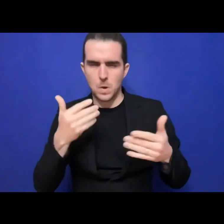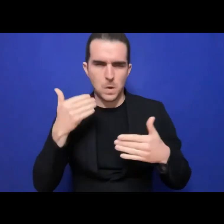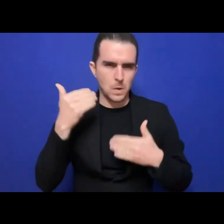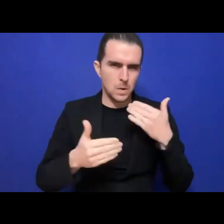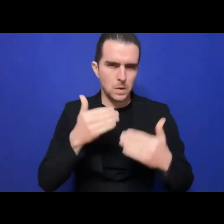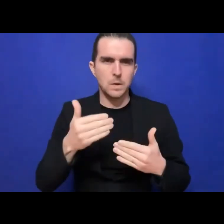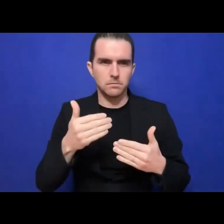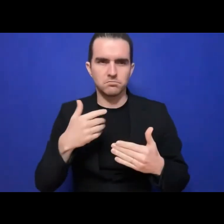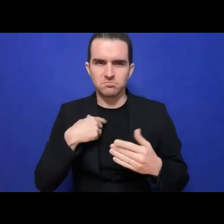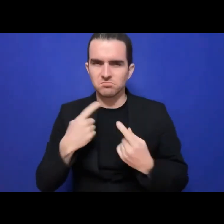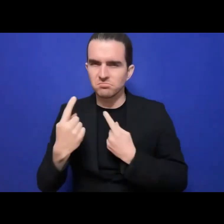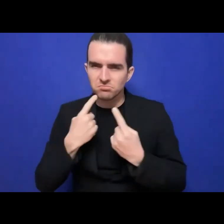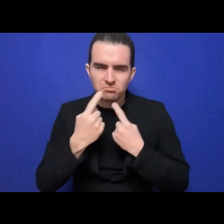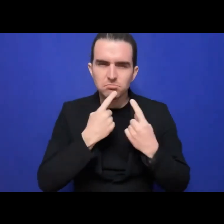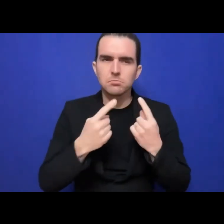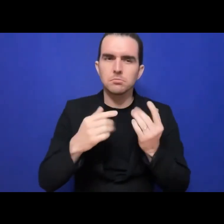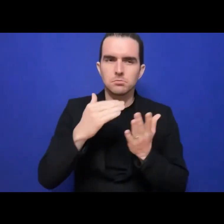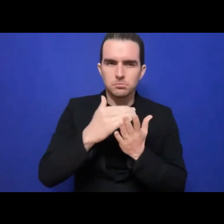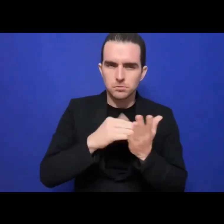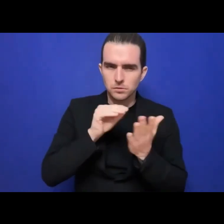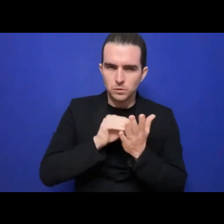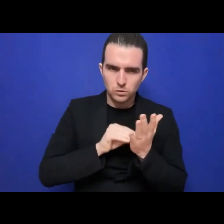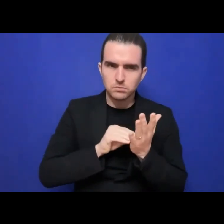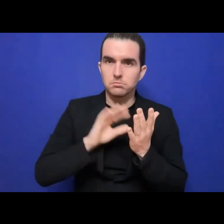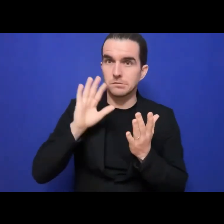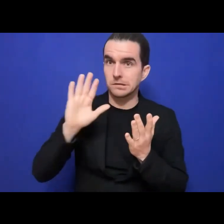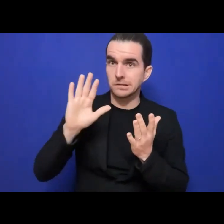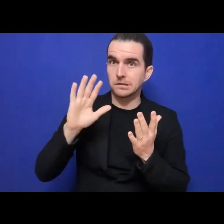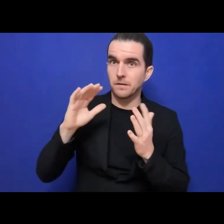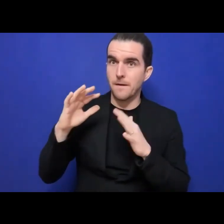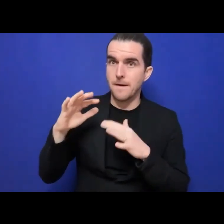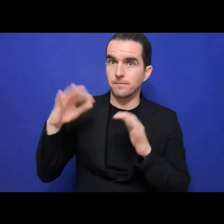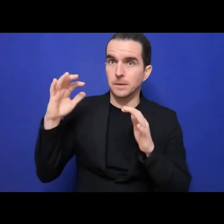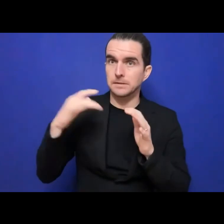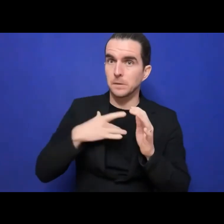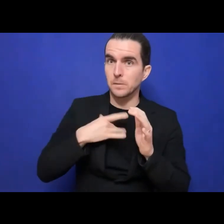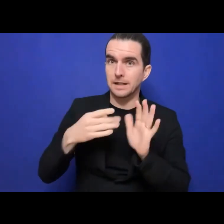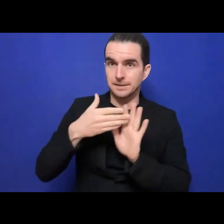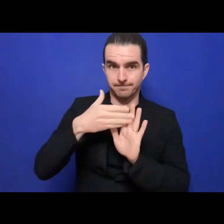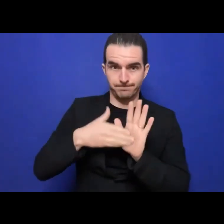suicide countermeasures. And so I think maybe we will have some